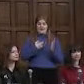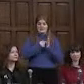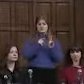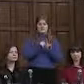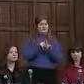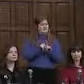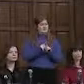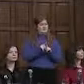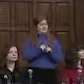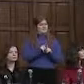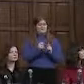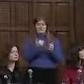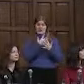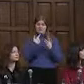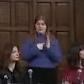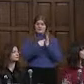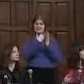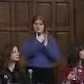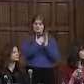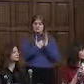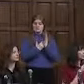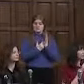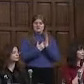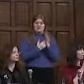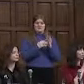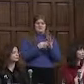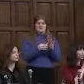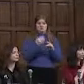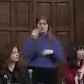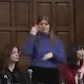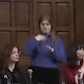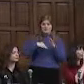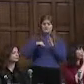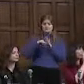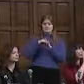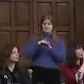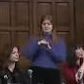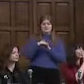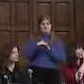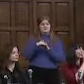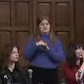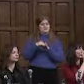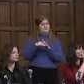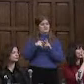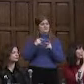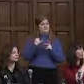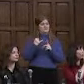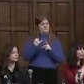that there's a number of recommendations about structures in government,